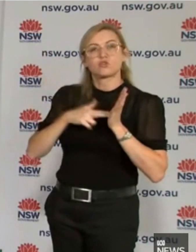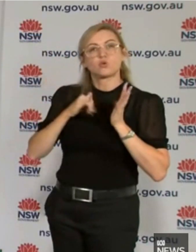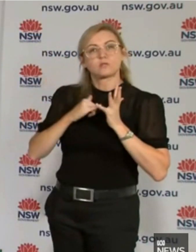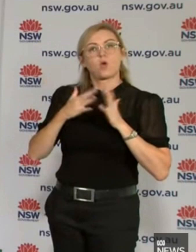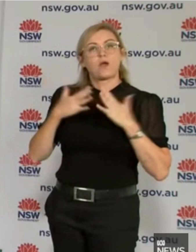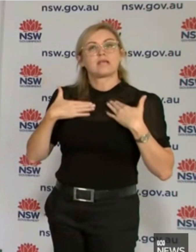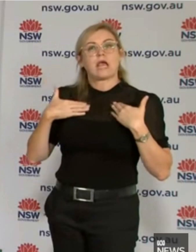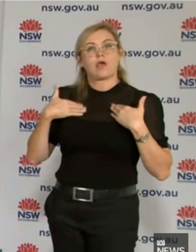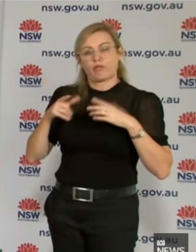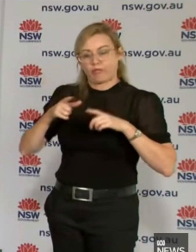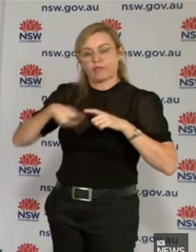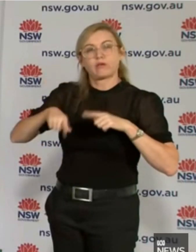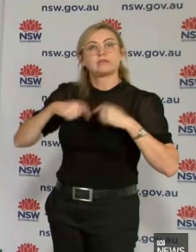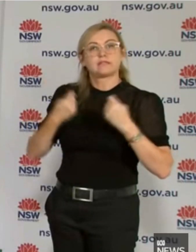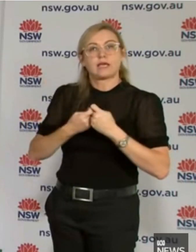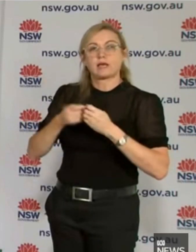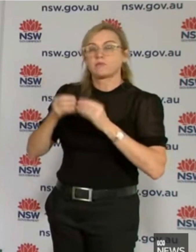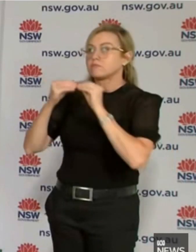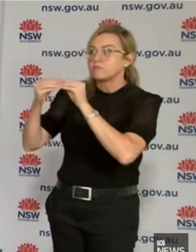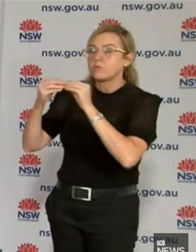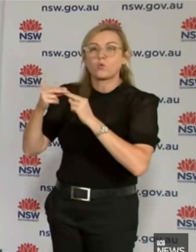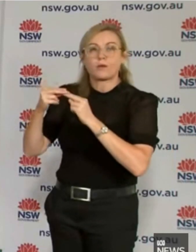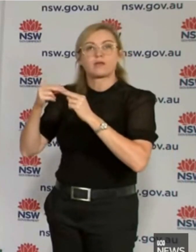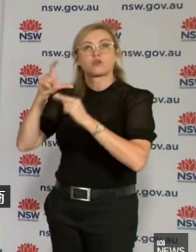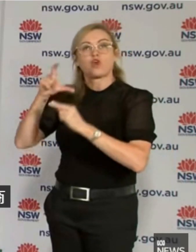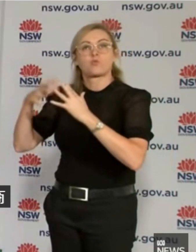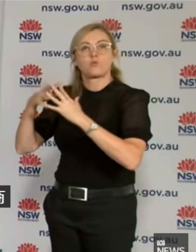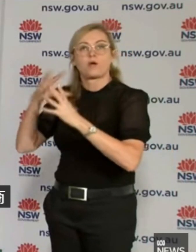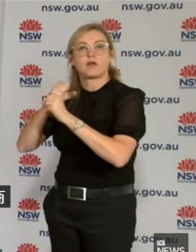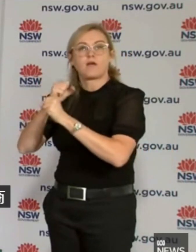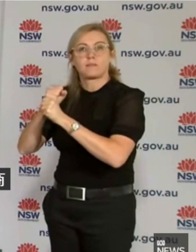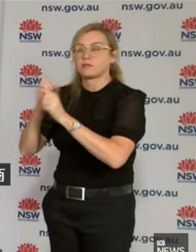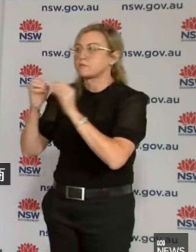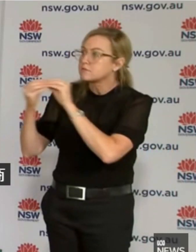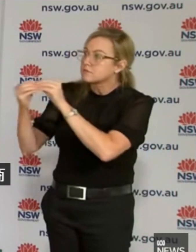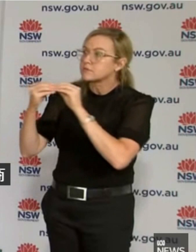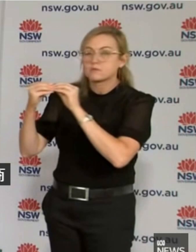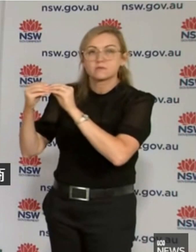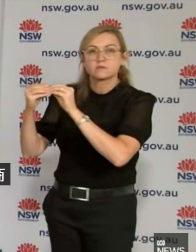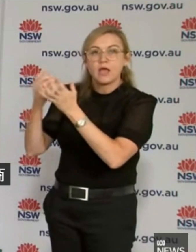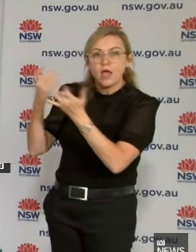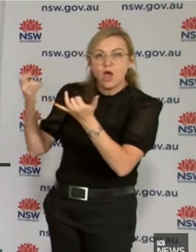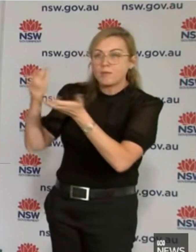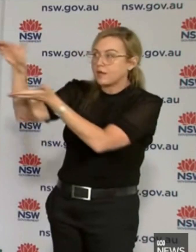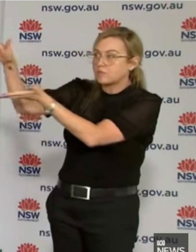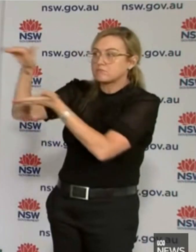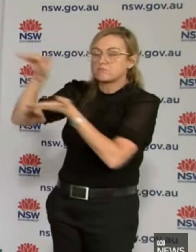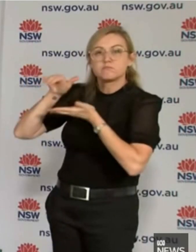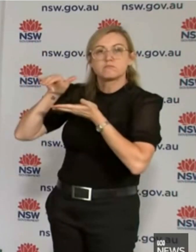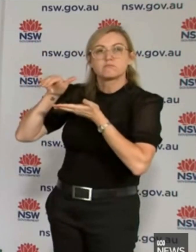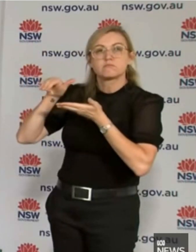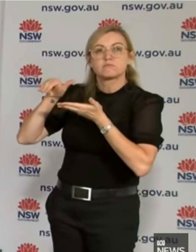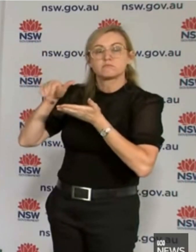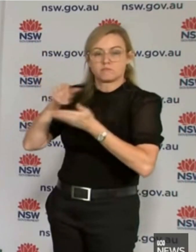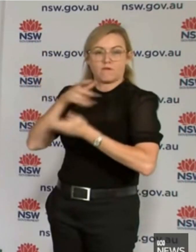that we do get the supplies. But right now, what we do know is even if we get those supplies, answering Alex's or answering the question more broadly,